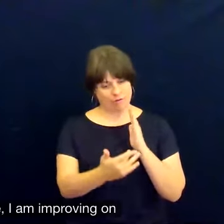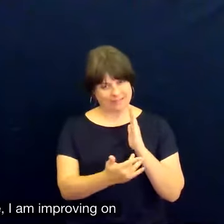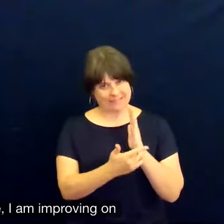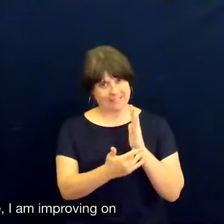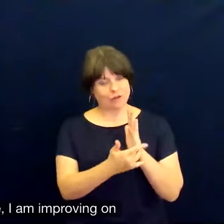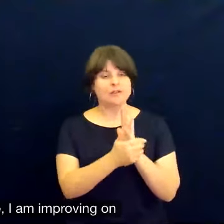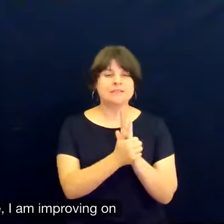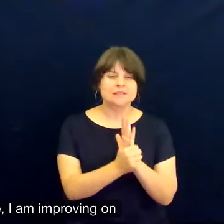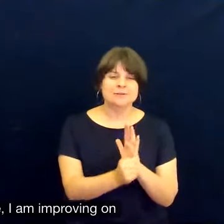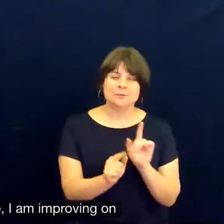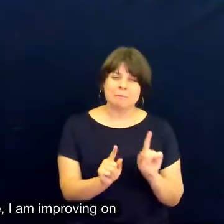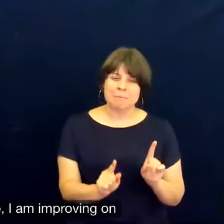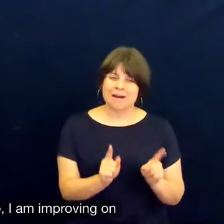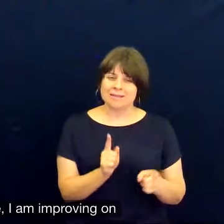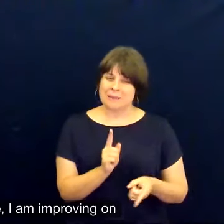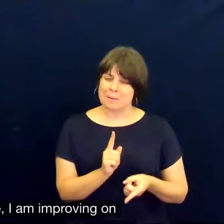but sometimes